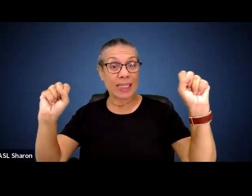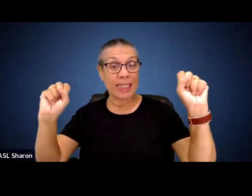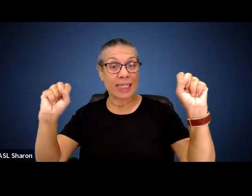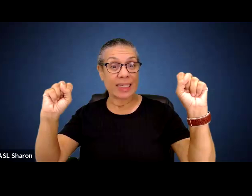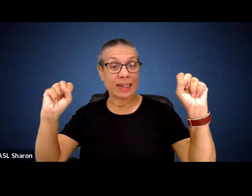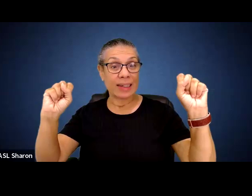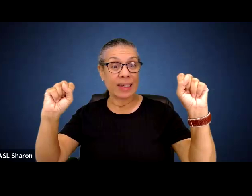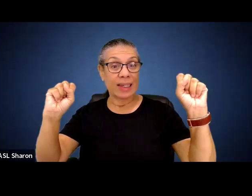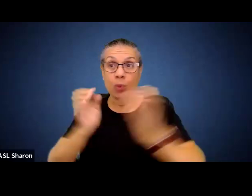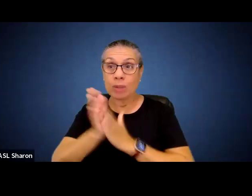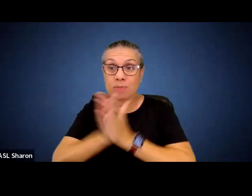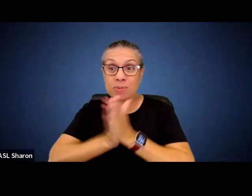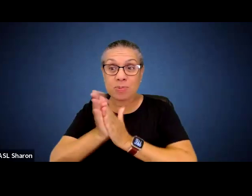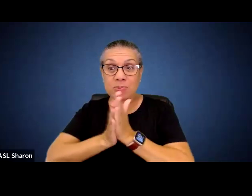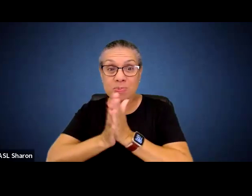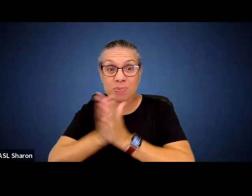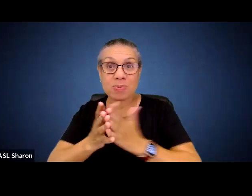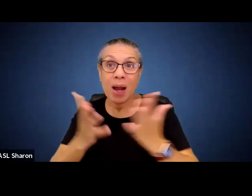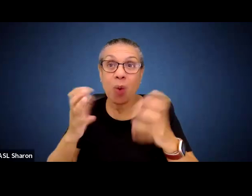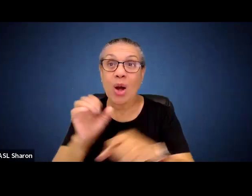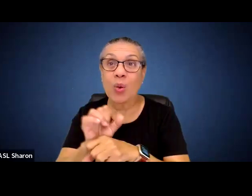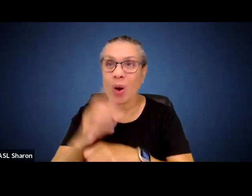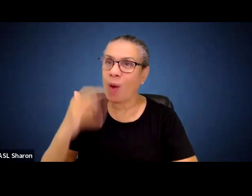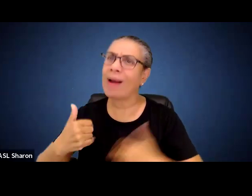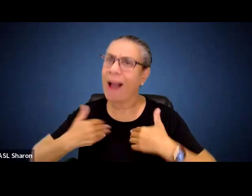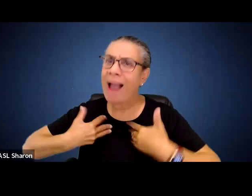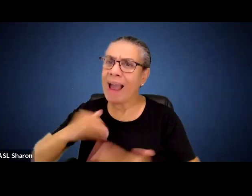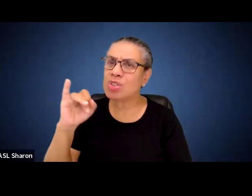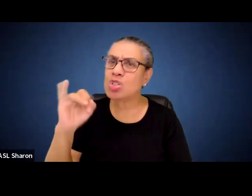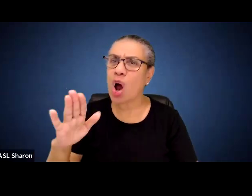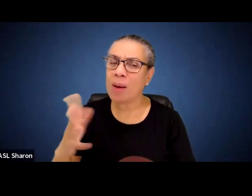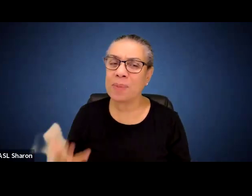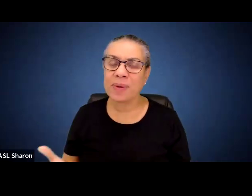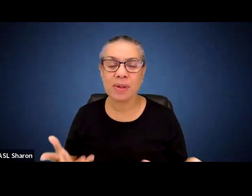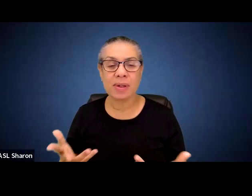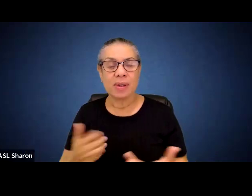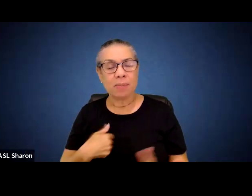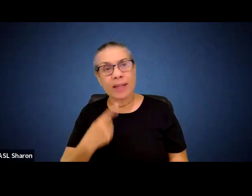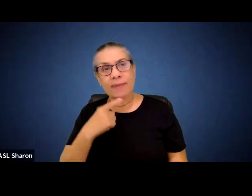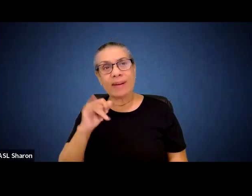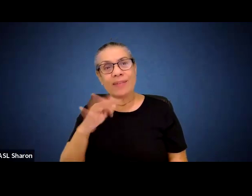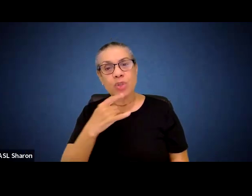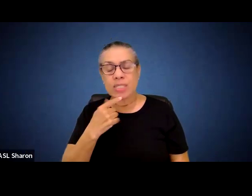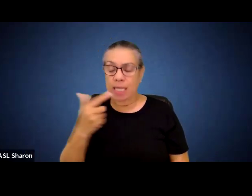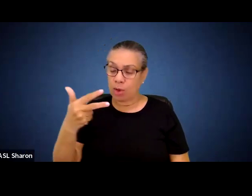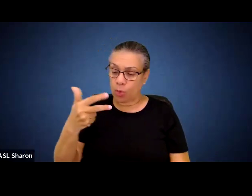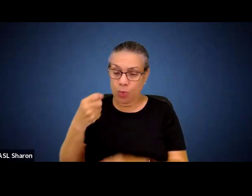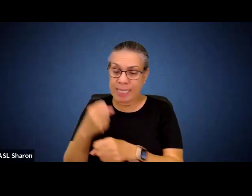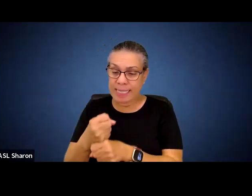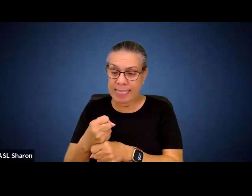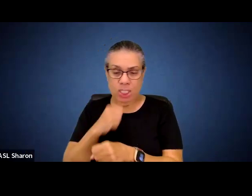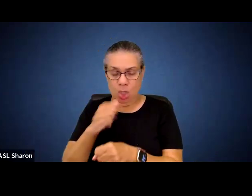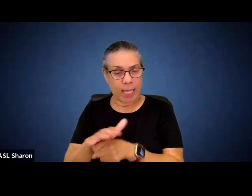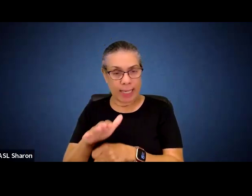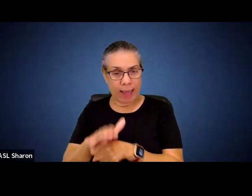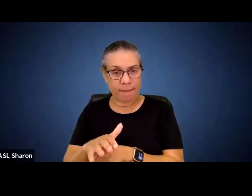would accelerate that 3 years. But let's say the 3 years that you're saying that, you know, it takes more than 3